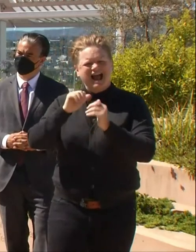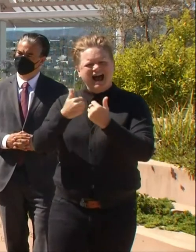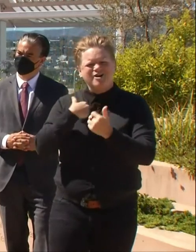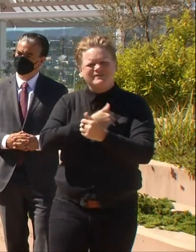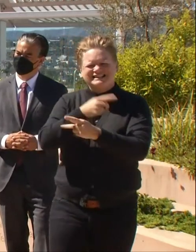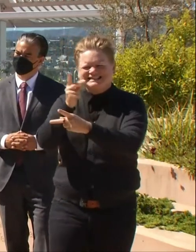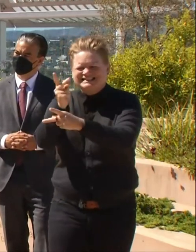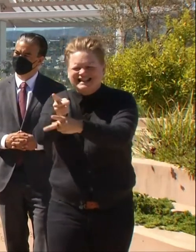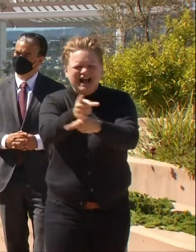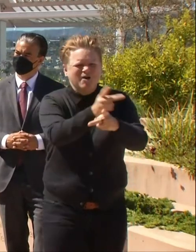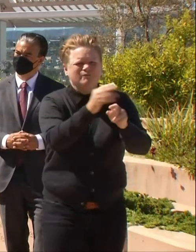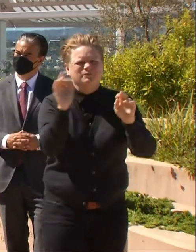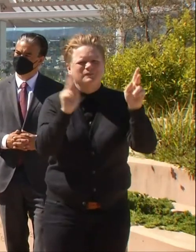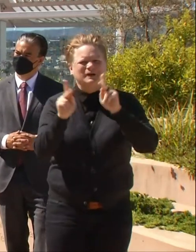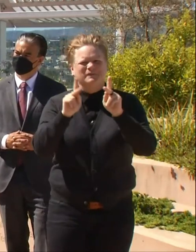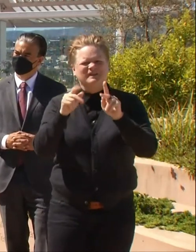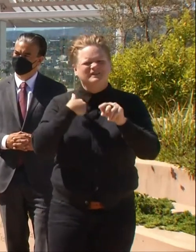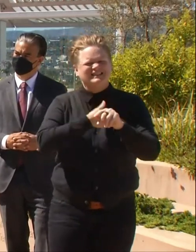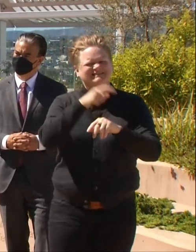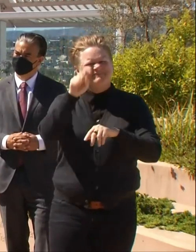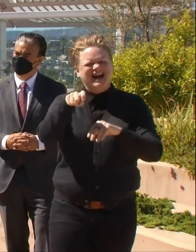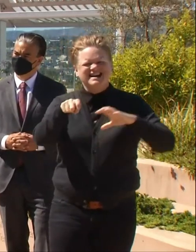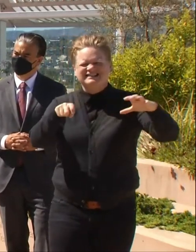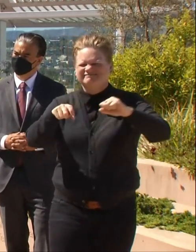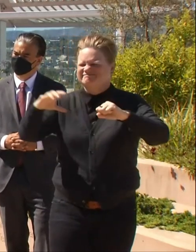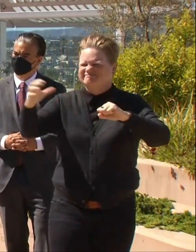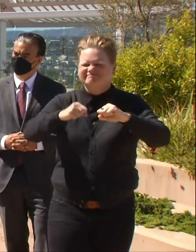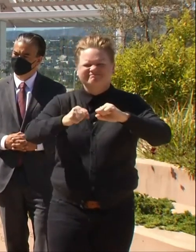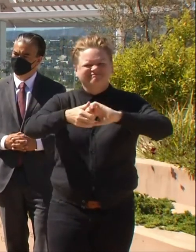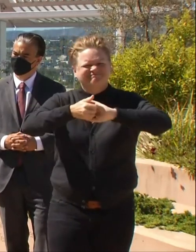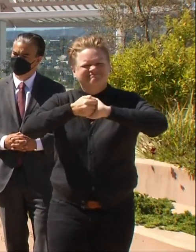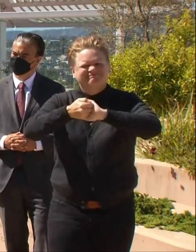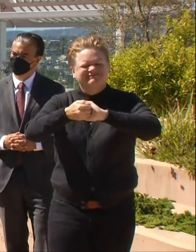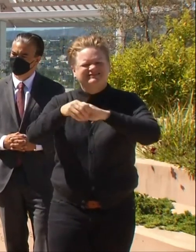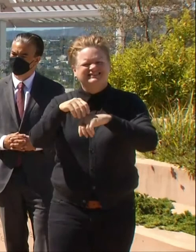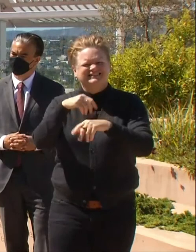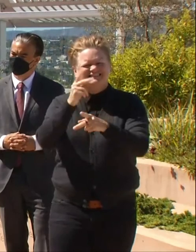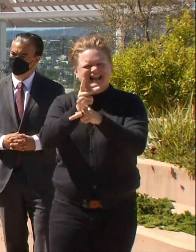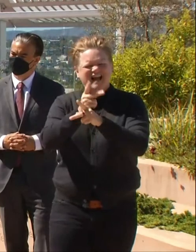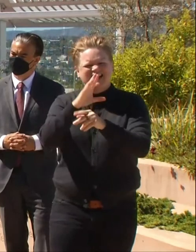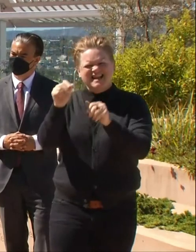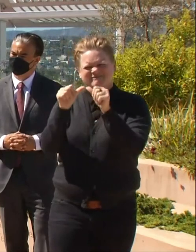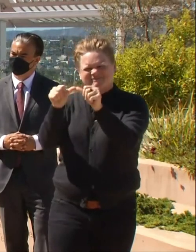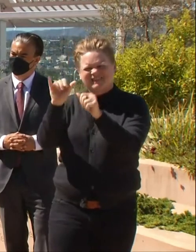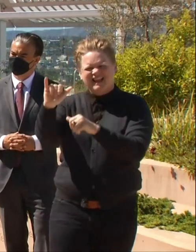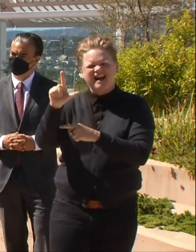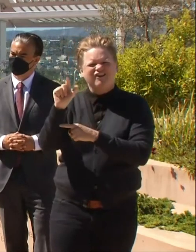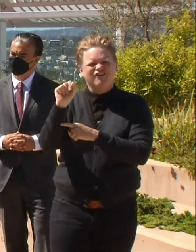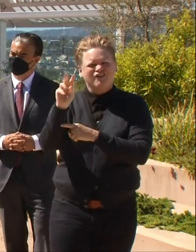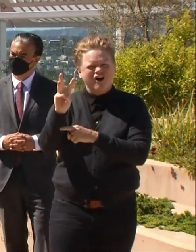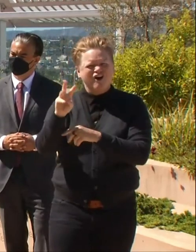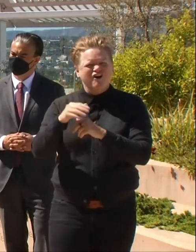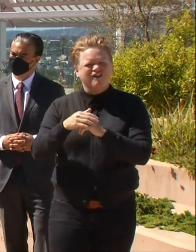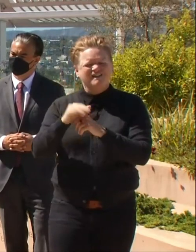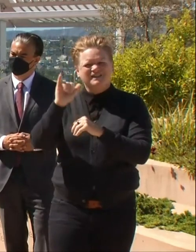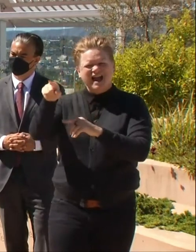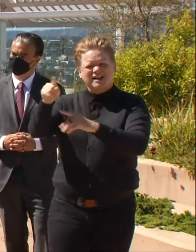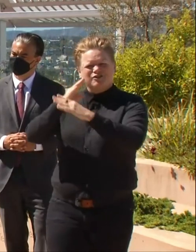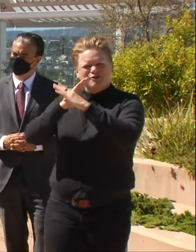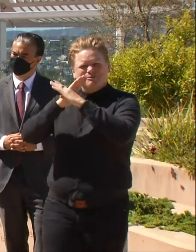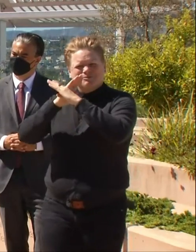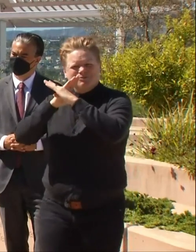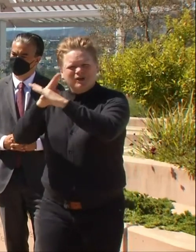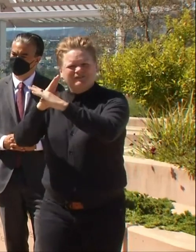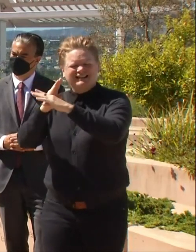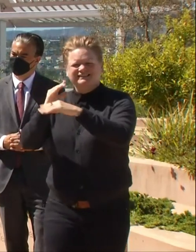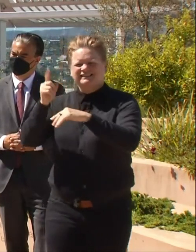incidents, promote gun safety laws that make it harder for this type of military-grade weapon not to be on the street. Many